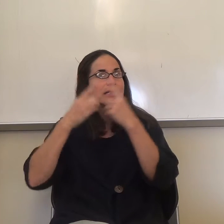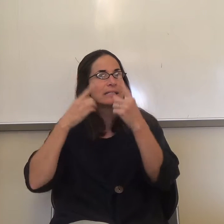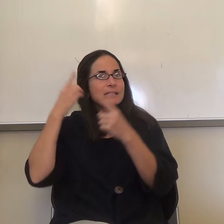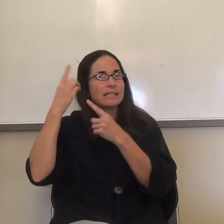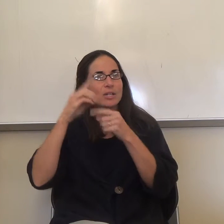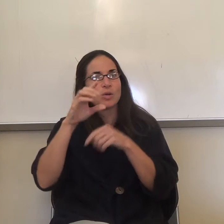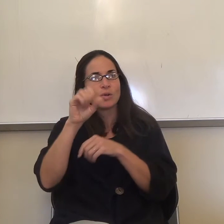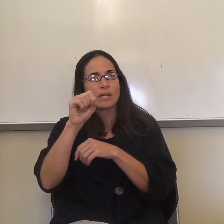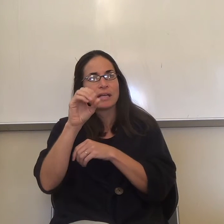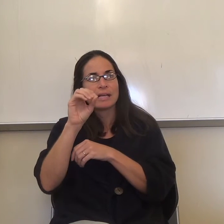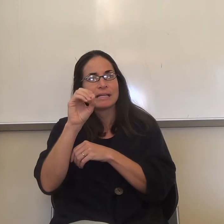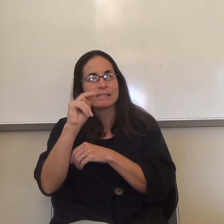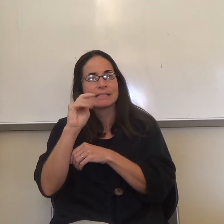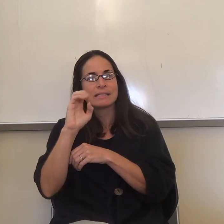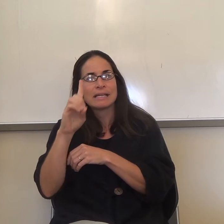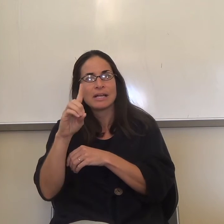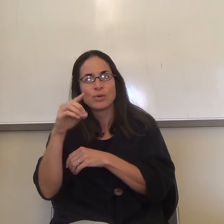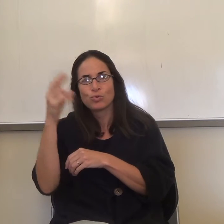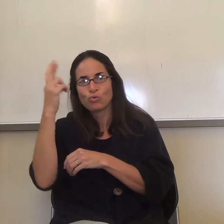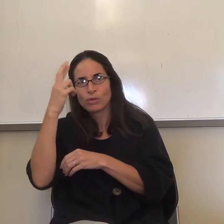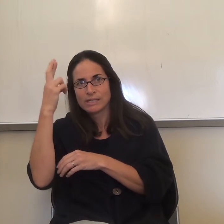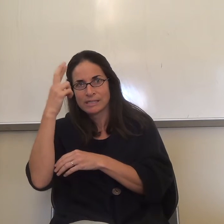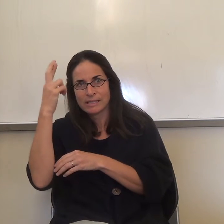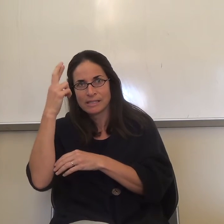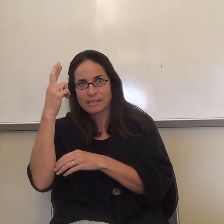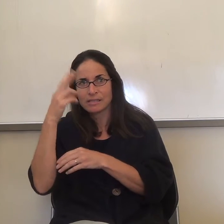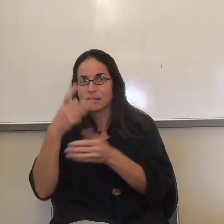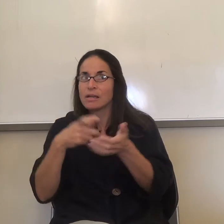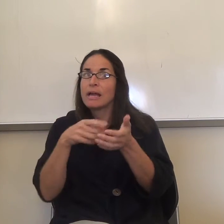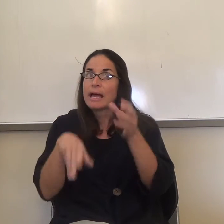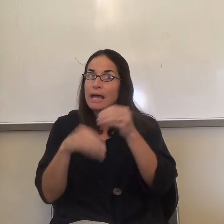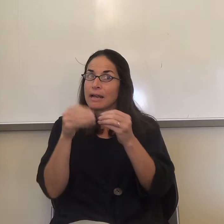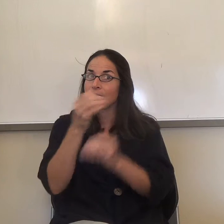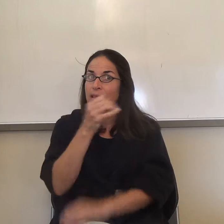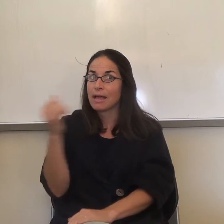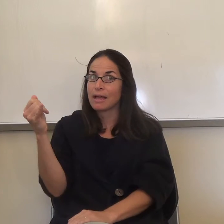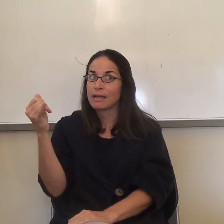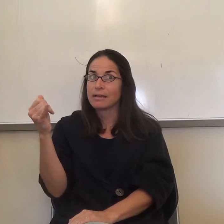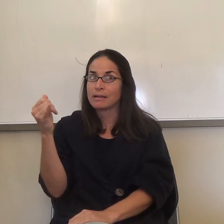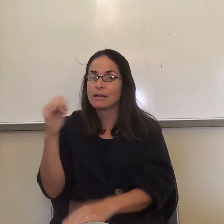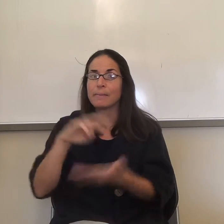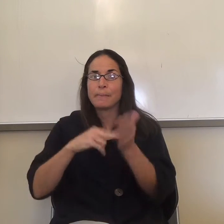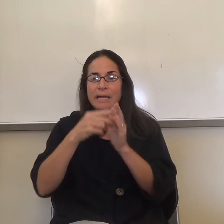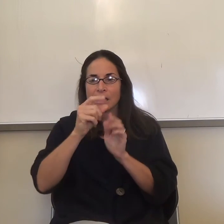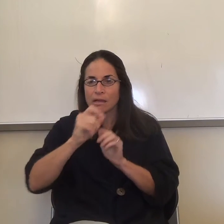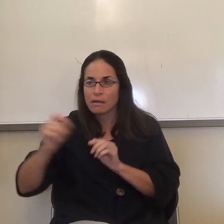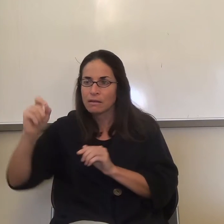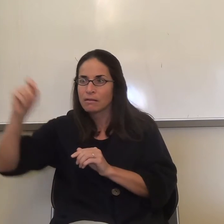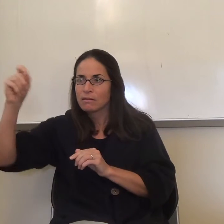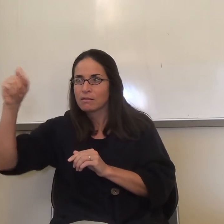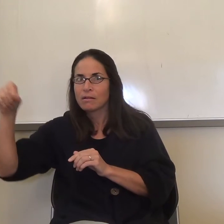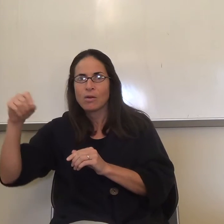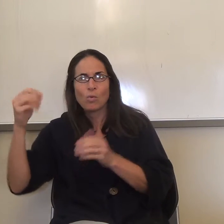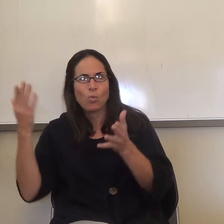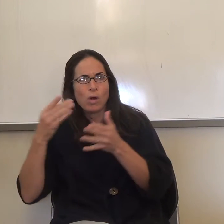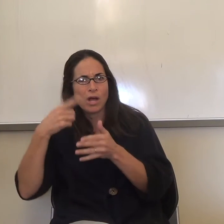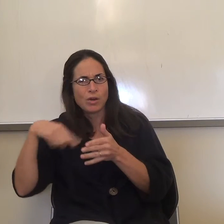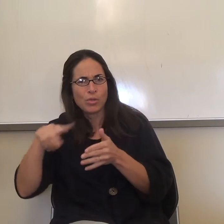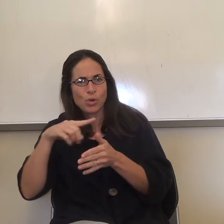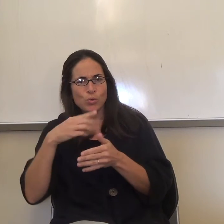is the considered sound reasons. So they resorted to, and again, another thing, I want people to